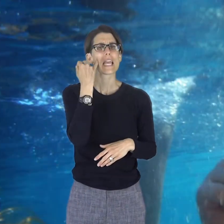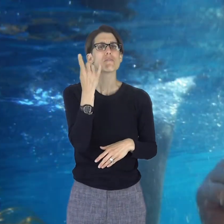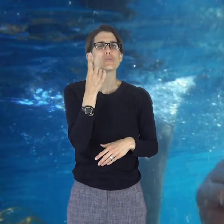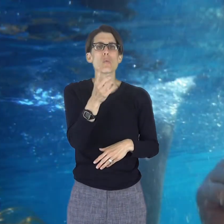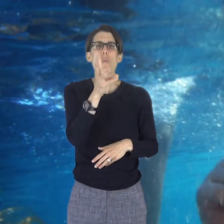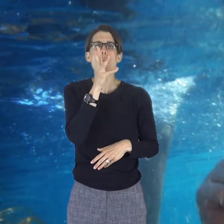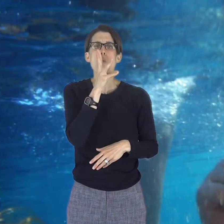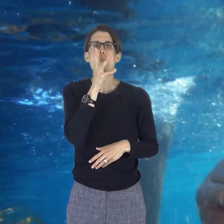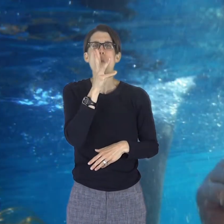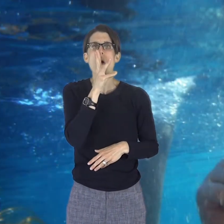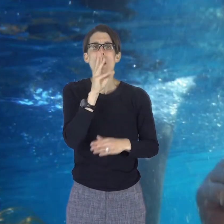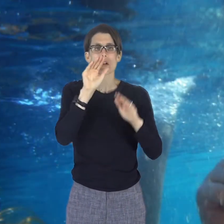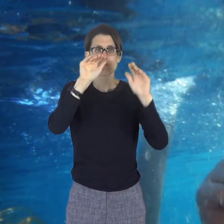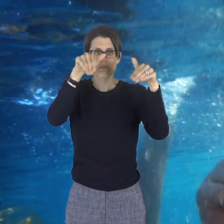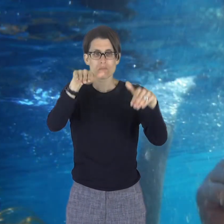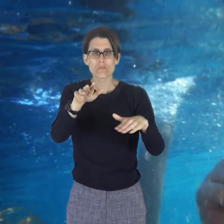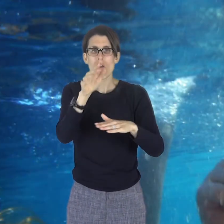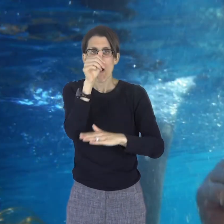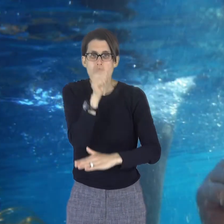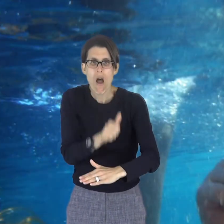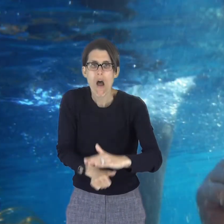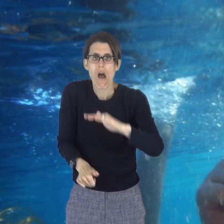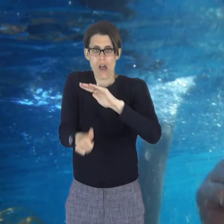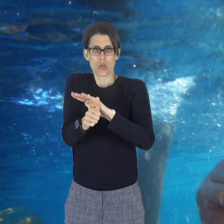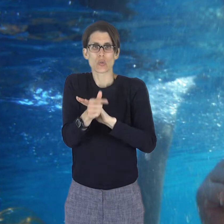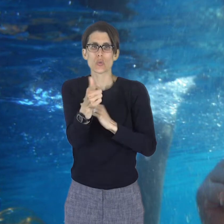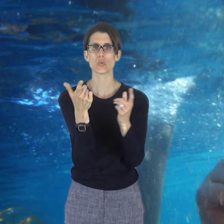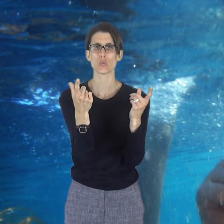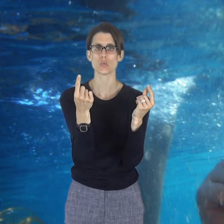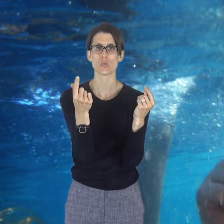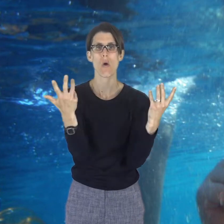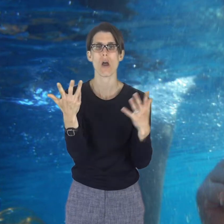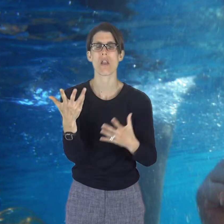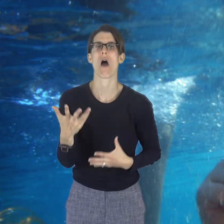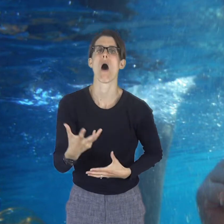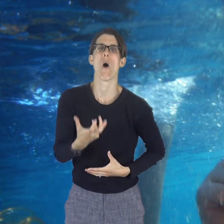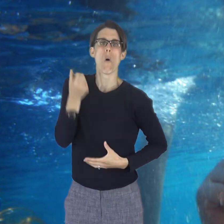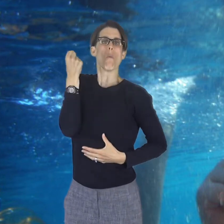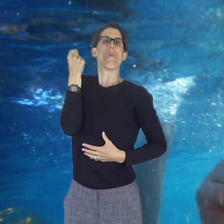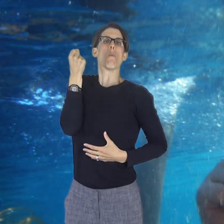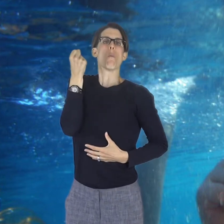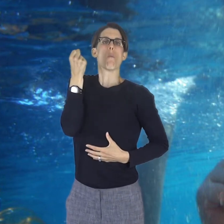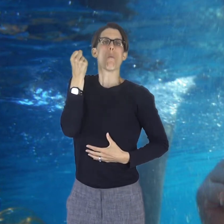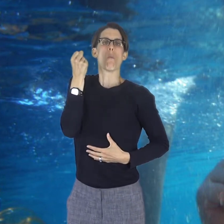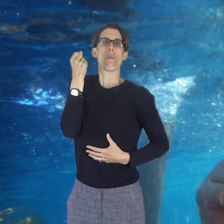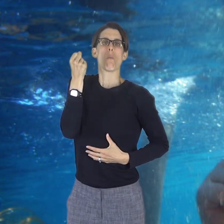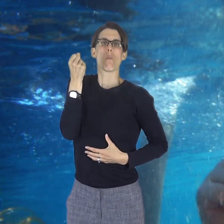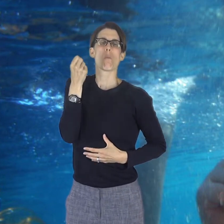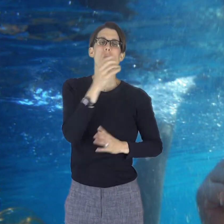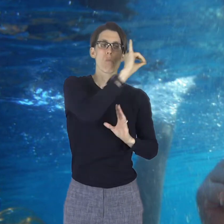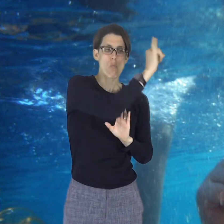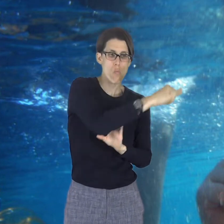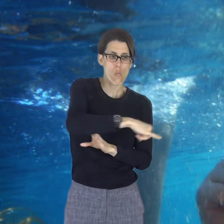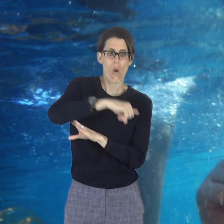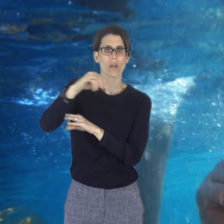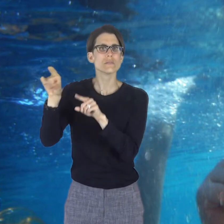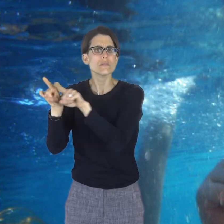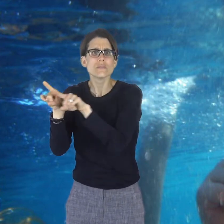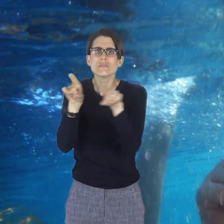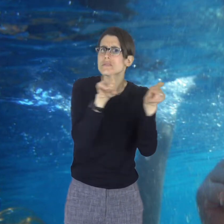What do you do when you go underwater? You hold your breath. Guess what? Whales do the same thing. They hold